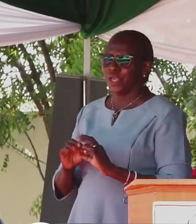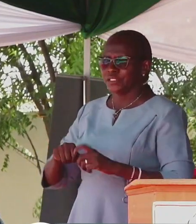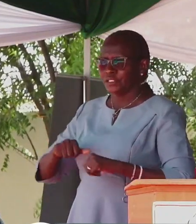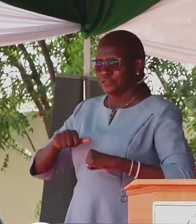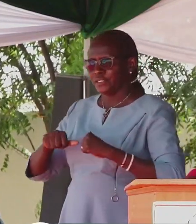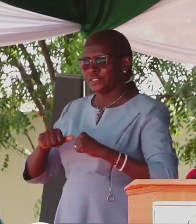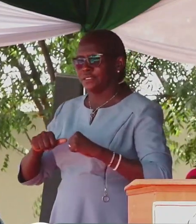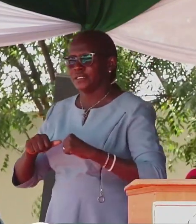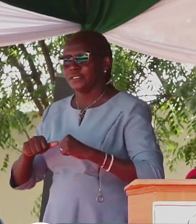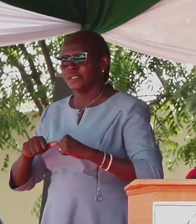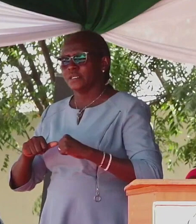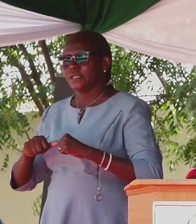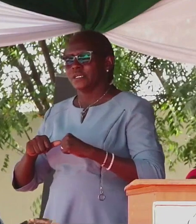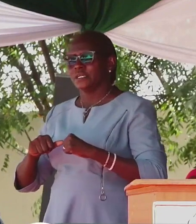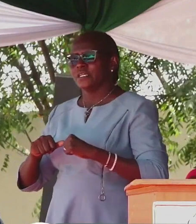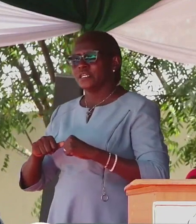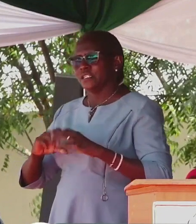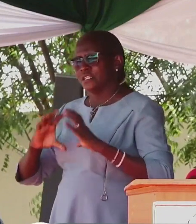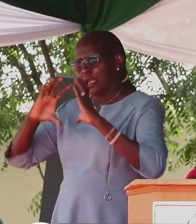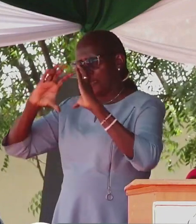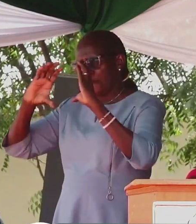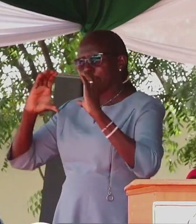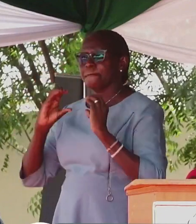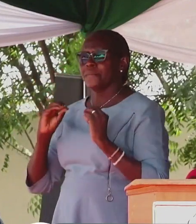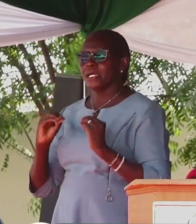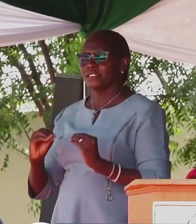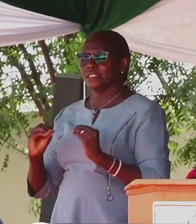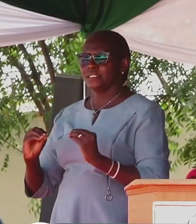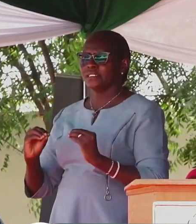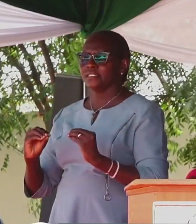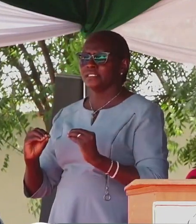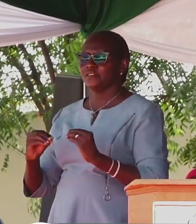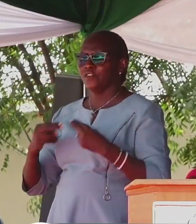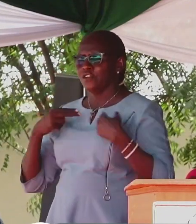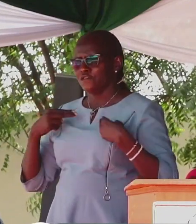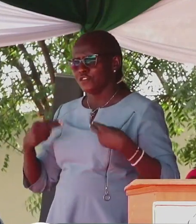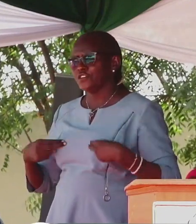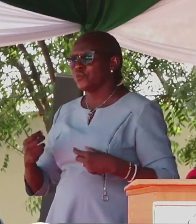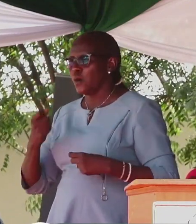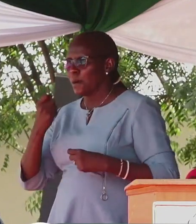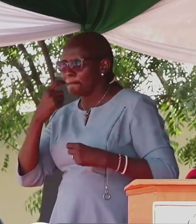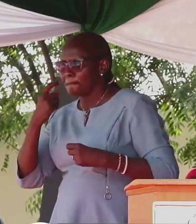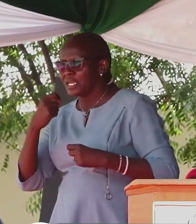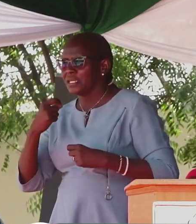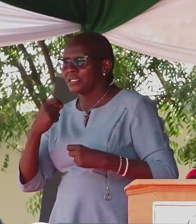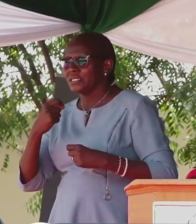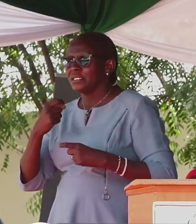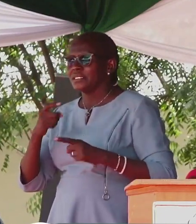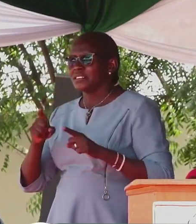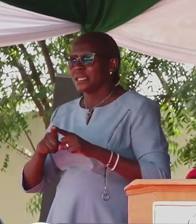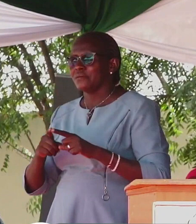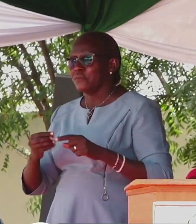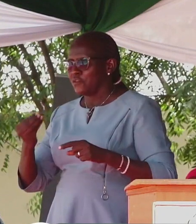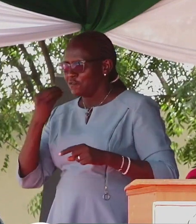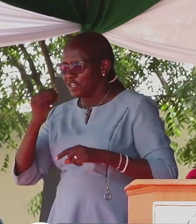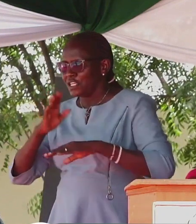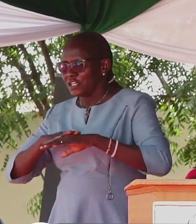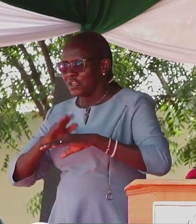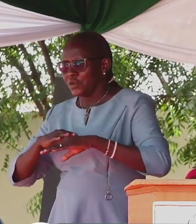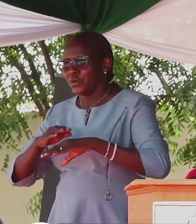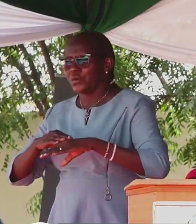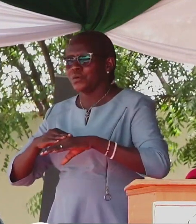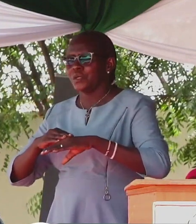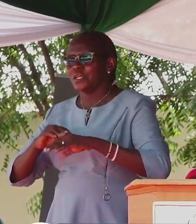activities. Then in terms of budgets, I think we have, under health, we have budgets for deworming and Marezi Mbora. And also under Department